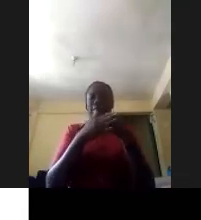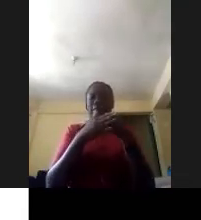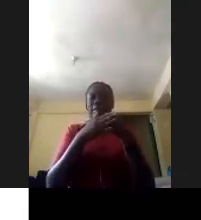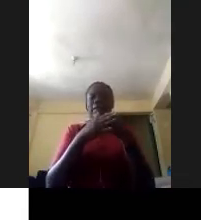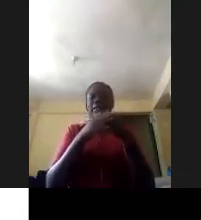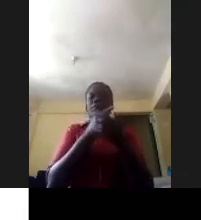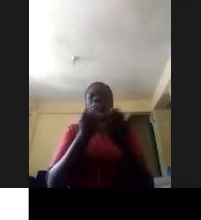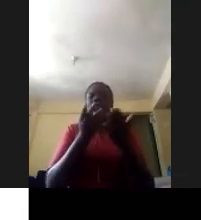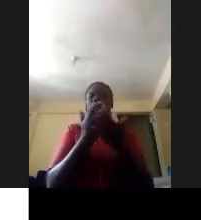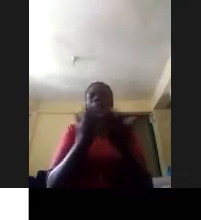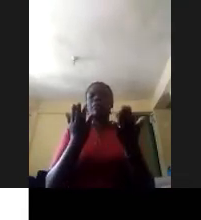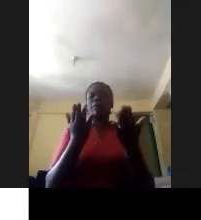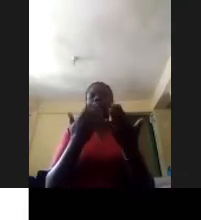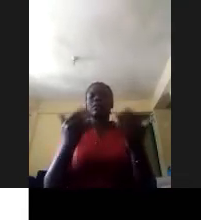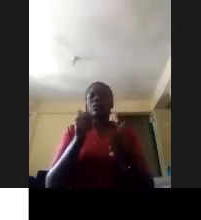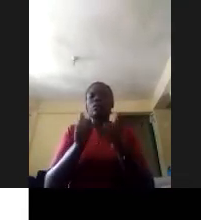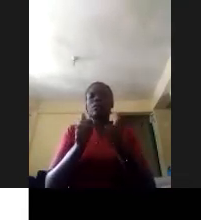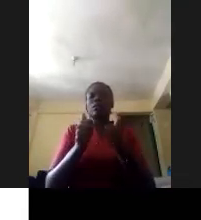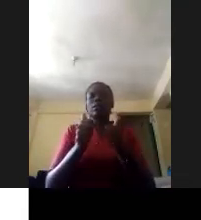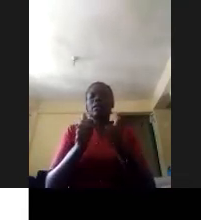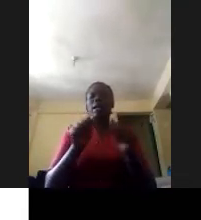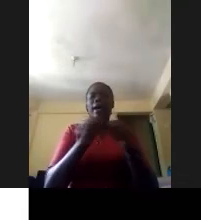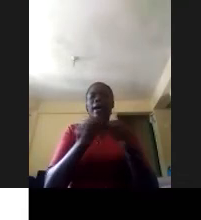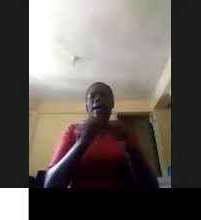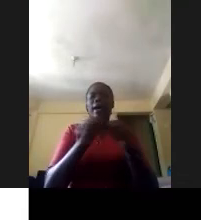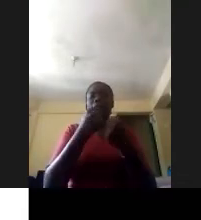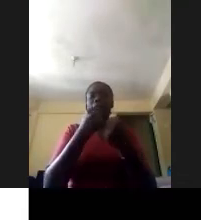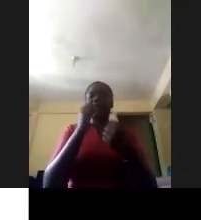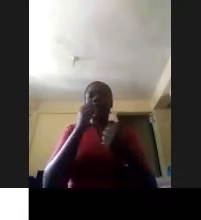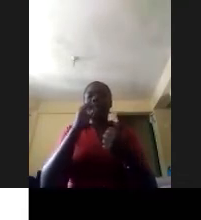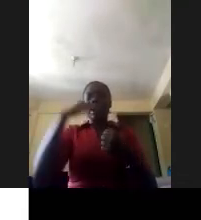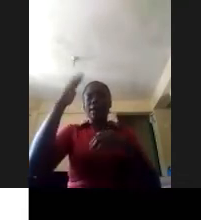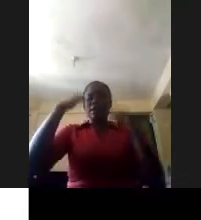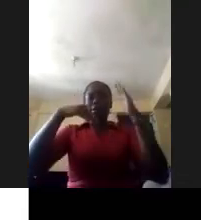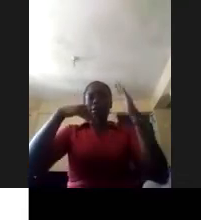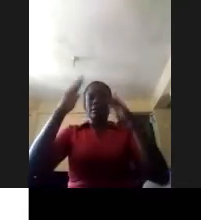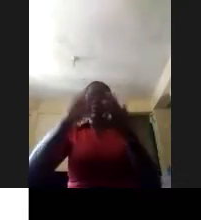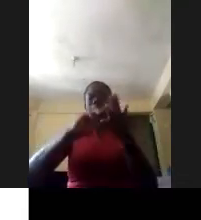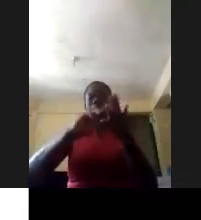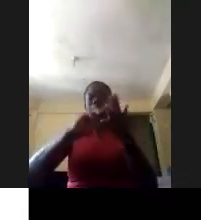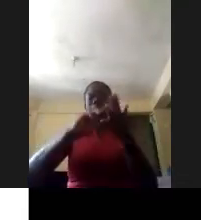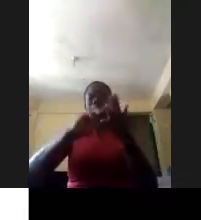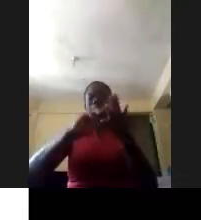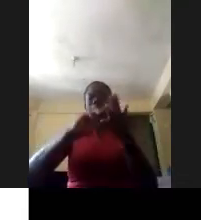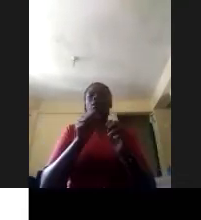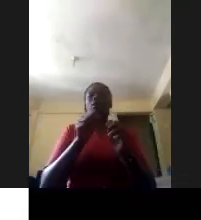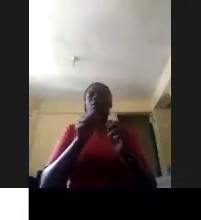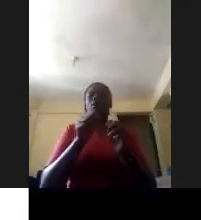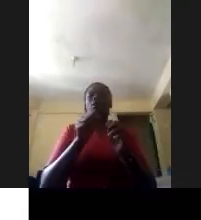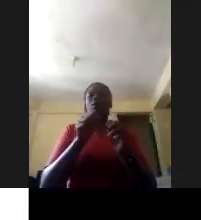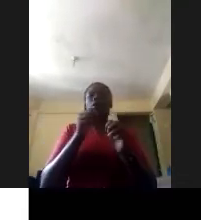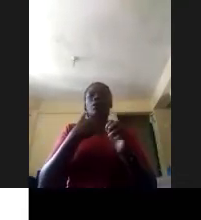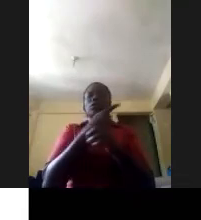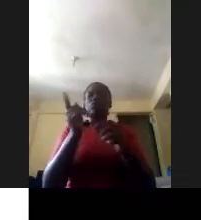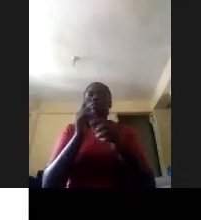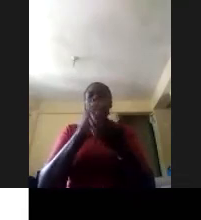the common disorders that affects the emerging adulthood phase. Yeah, so I want you all to become cognizant